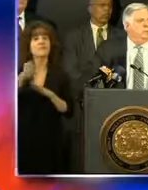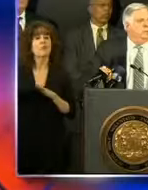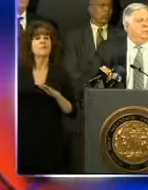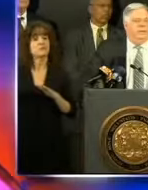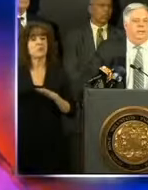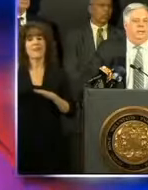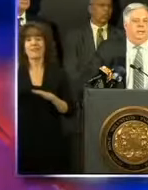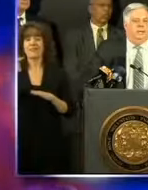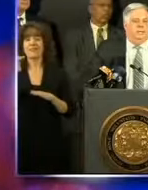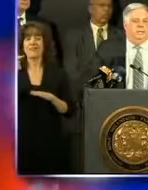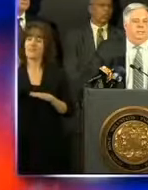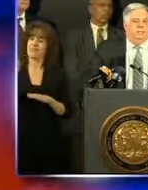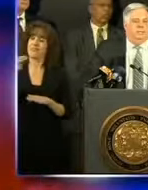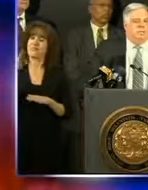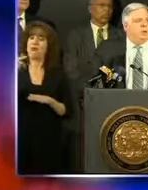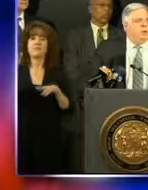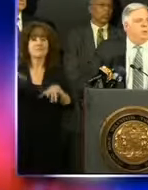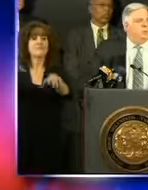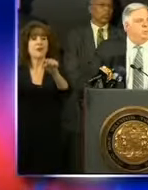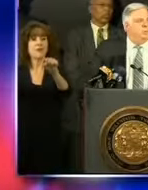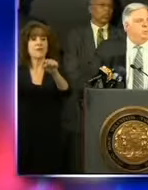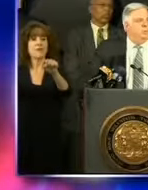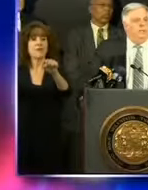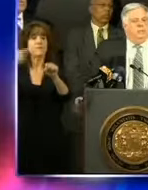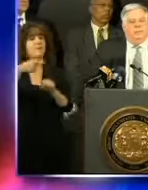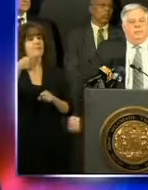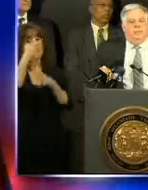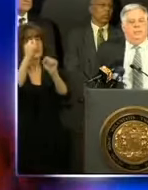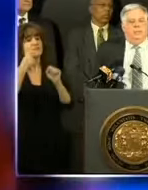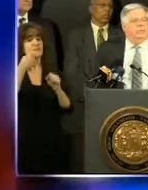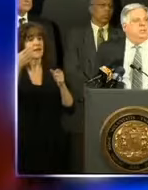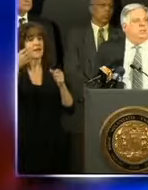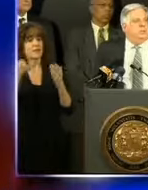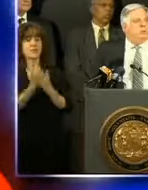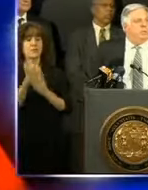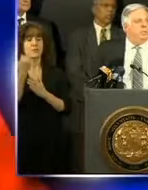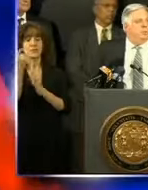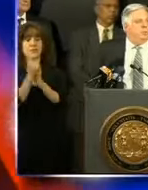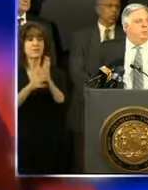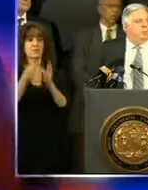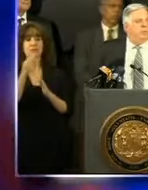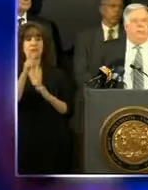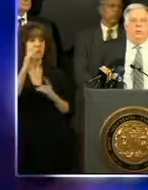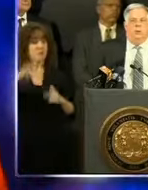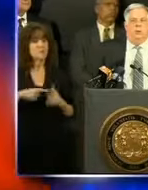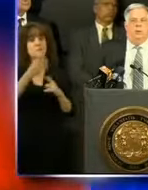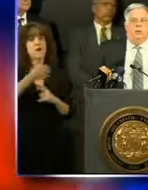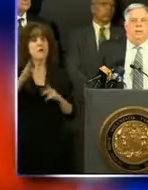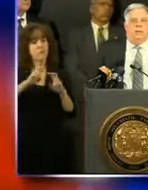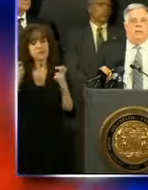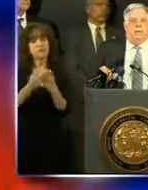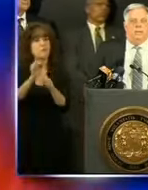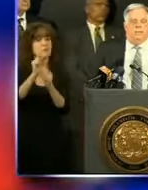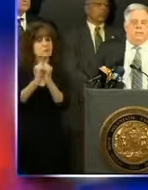thugs. And he said that the Justice Department was going to be, the new Attorney General would be coming into Baltimore, that we were all going to sit down and